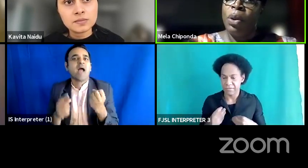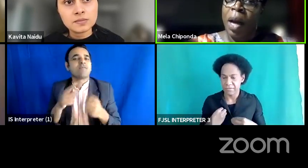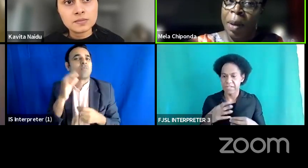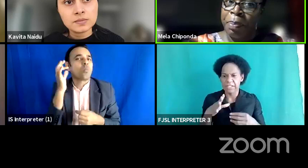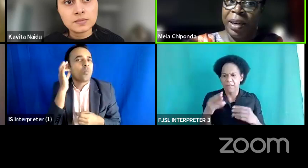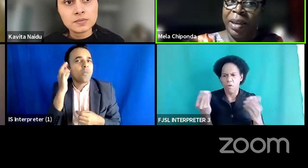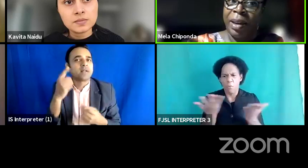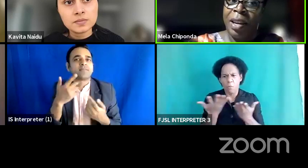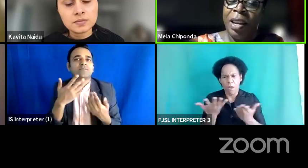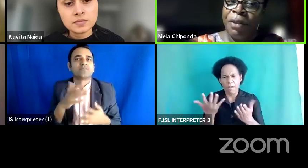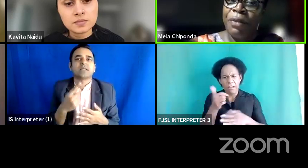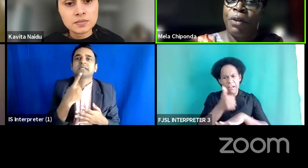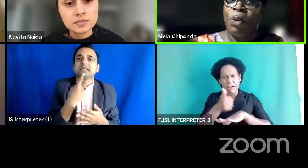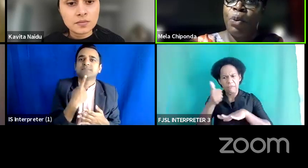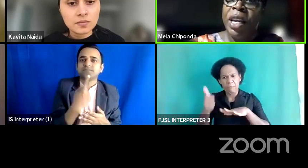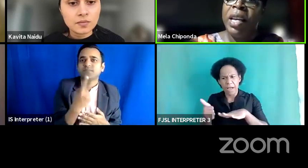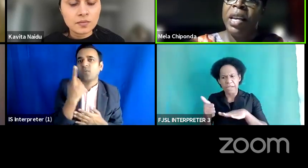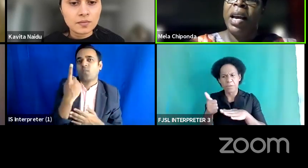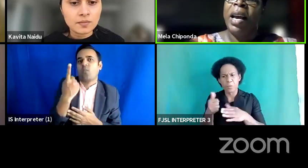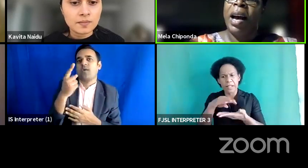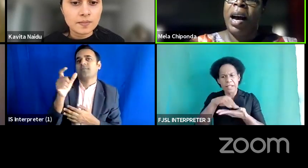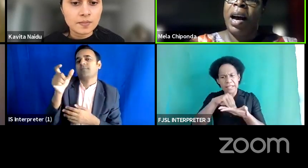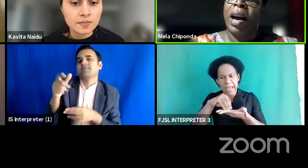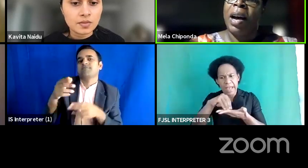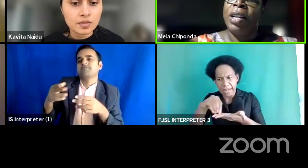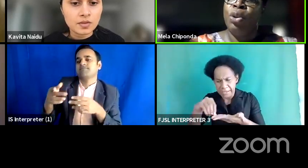then what will happen if